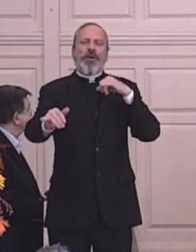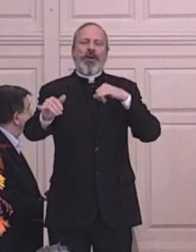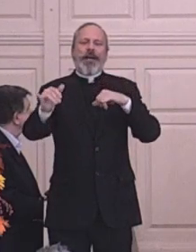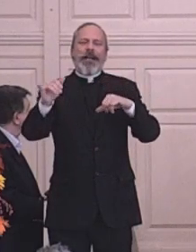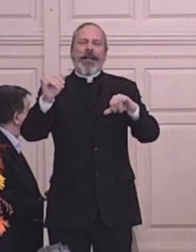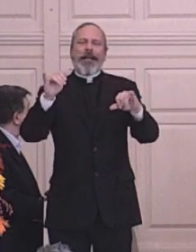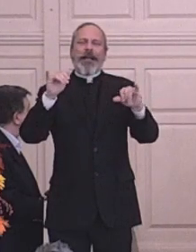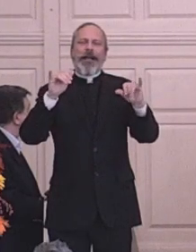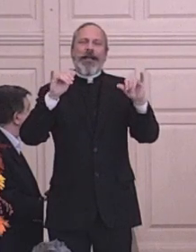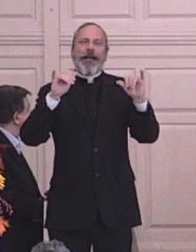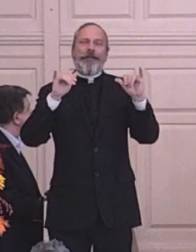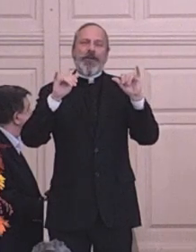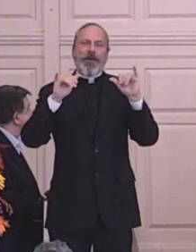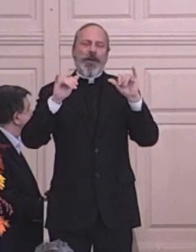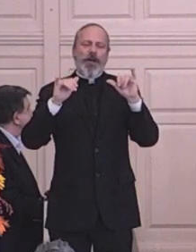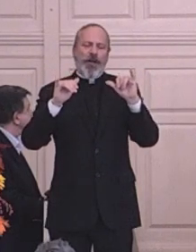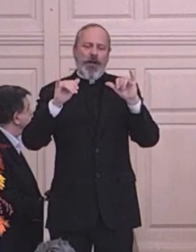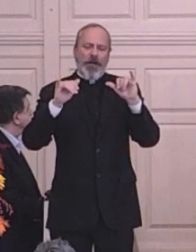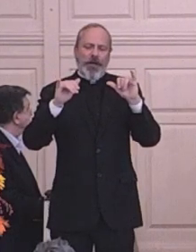forever and